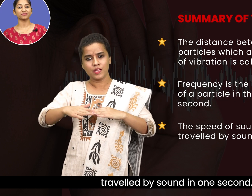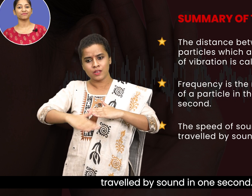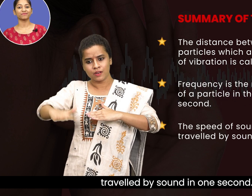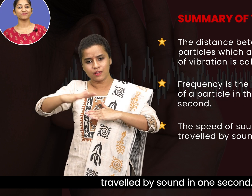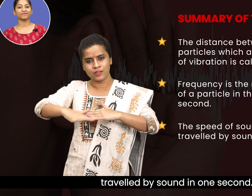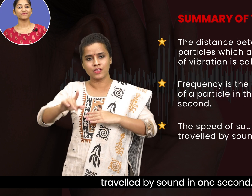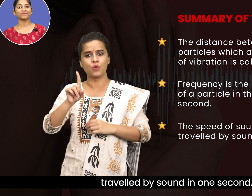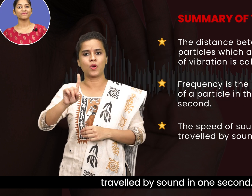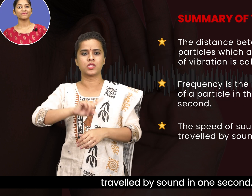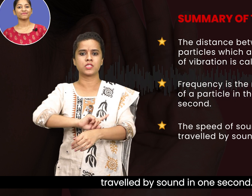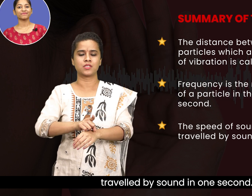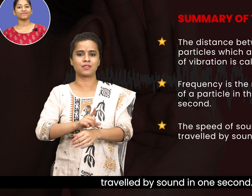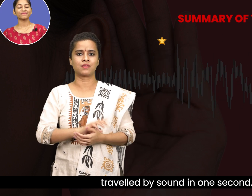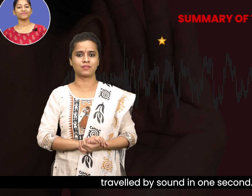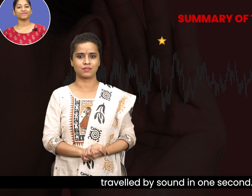second.